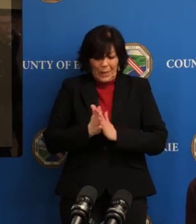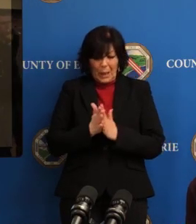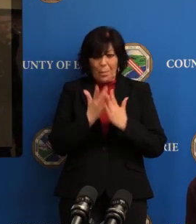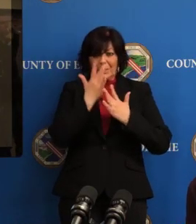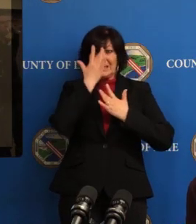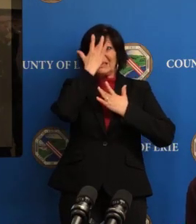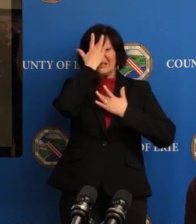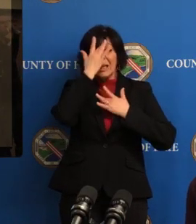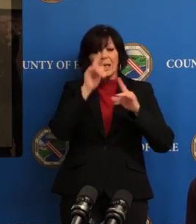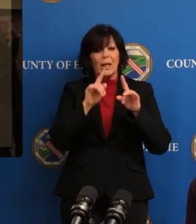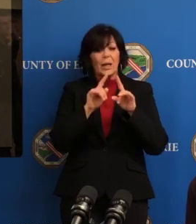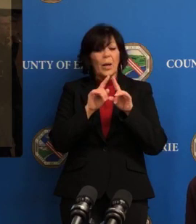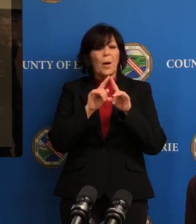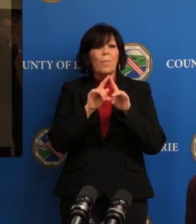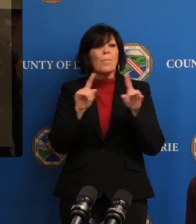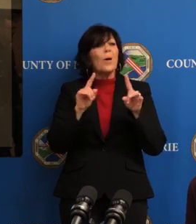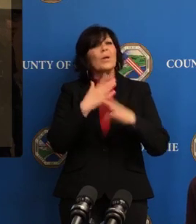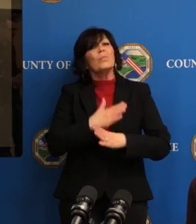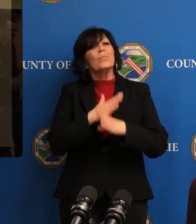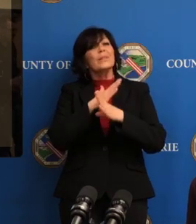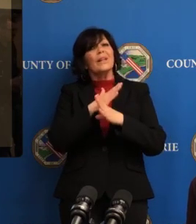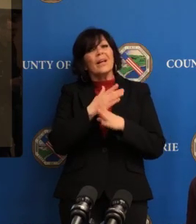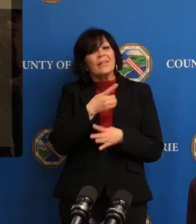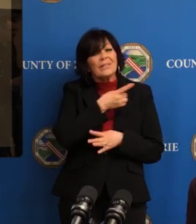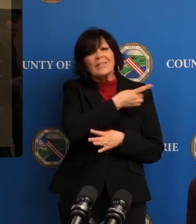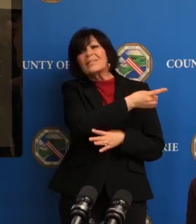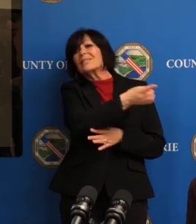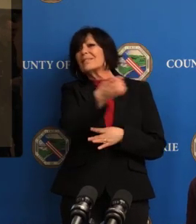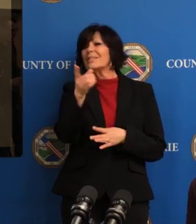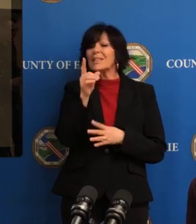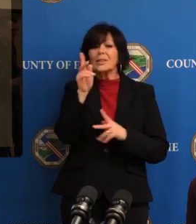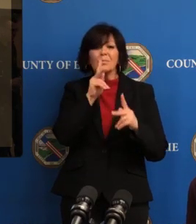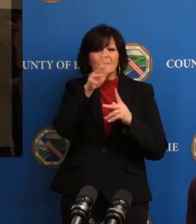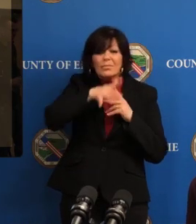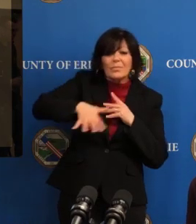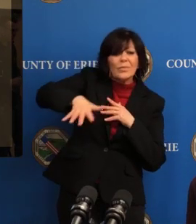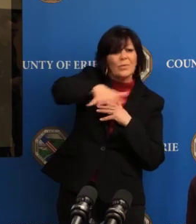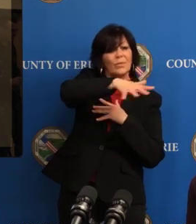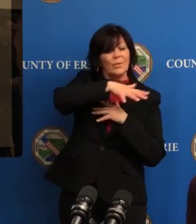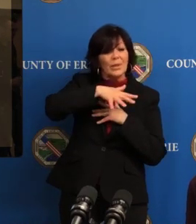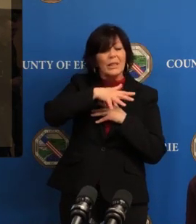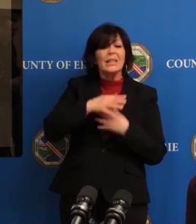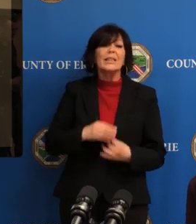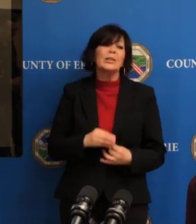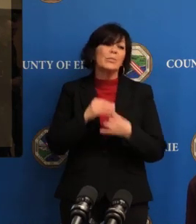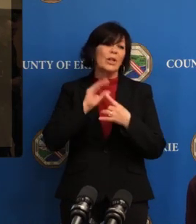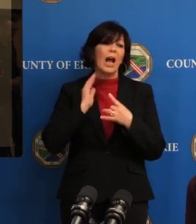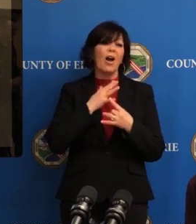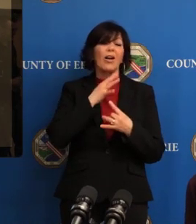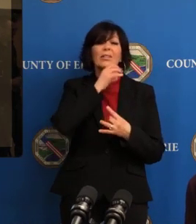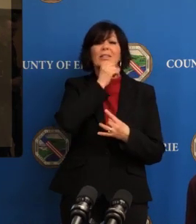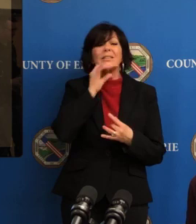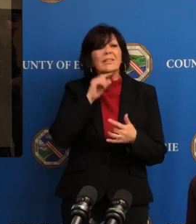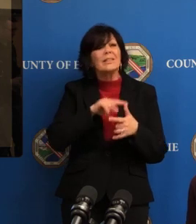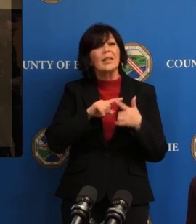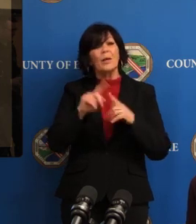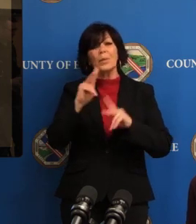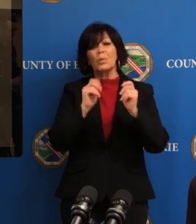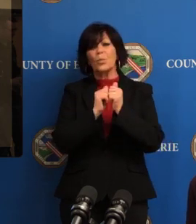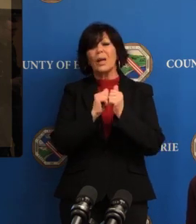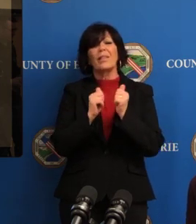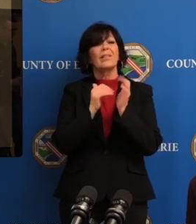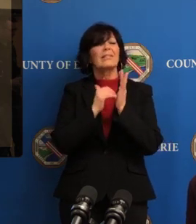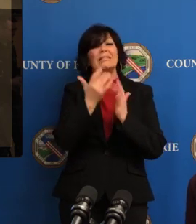very, very ill unexpectedly, but also to protect the people around us that we love, especially our elderly and people with